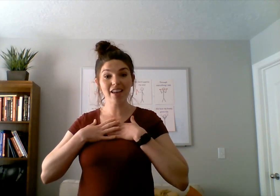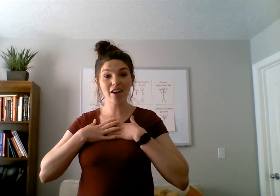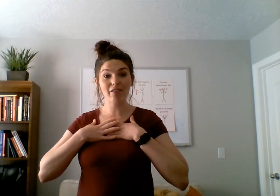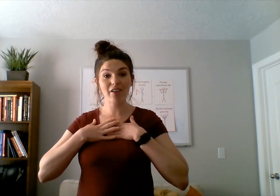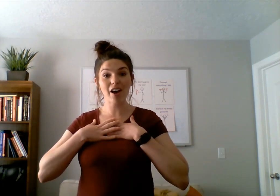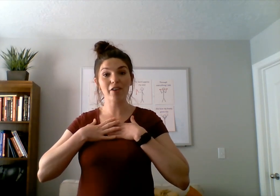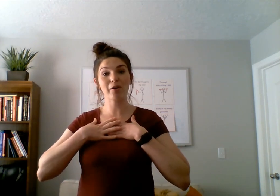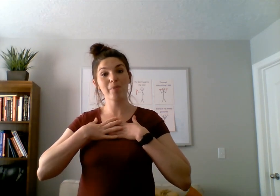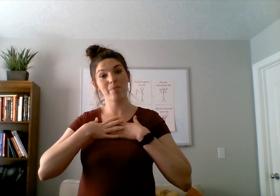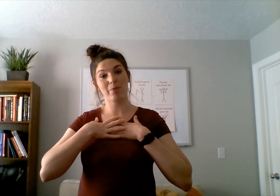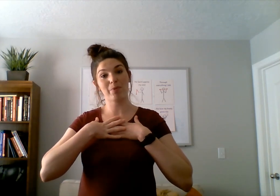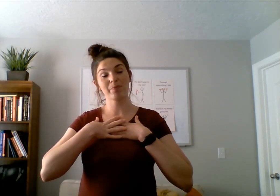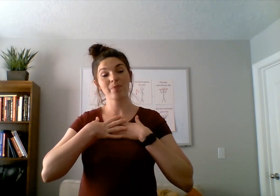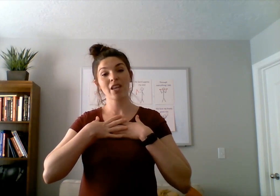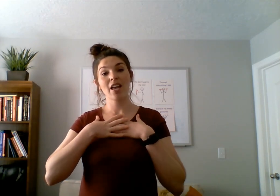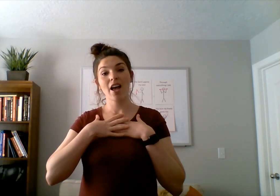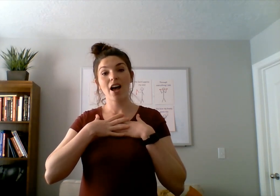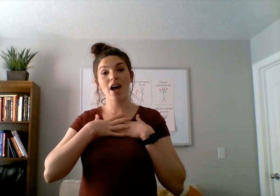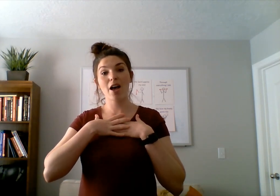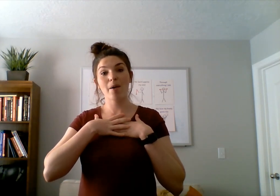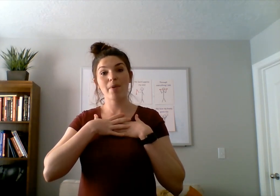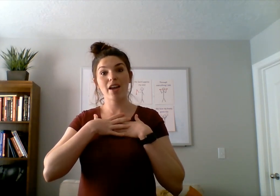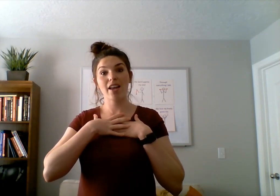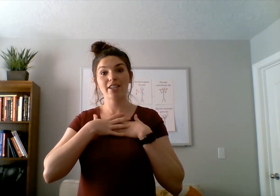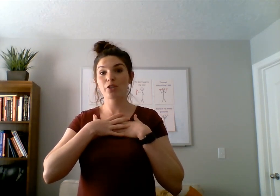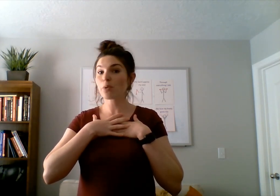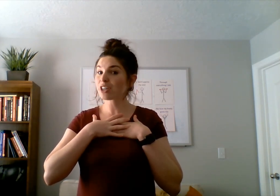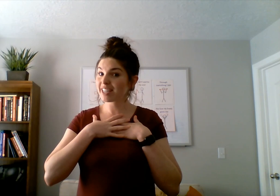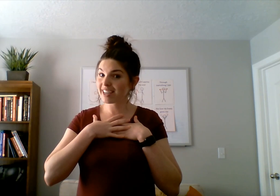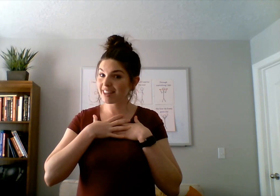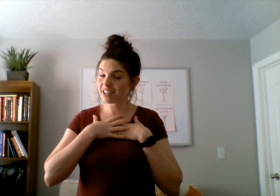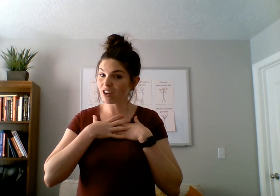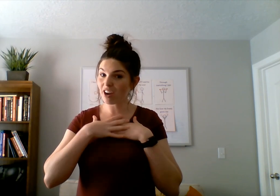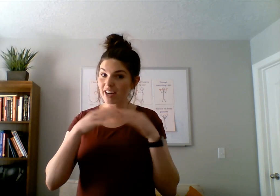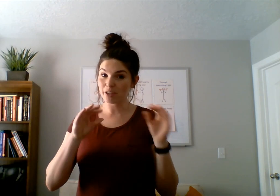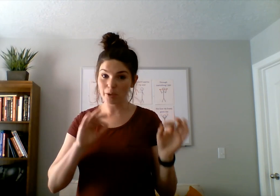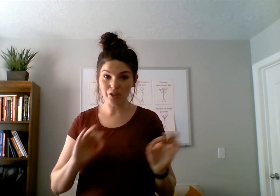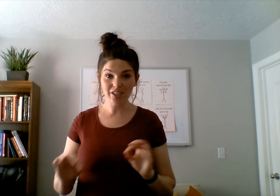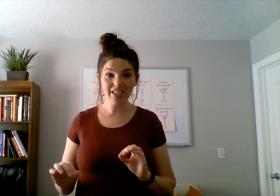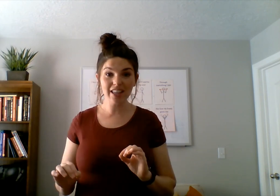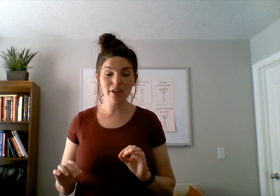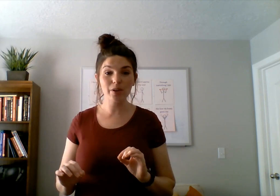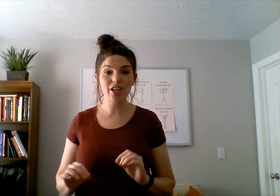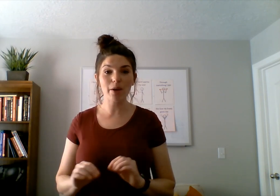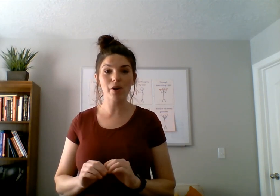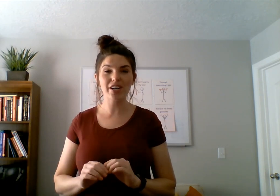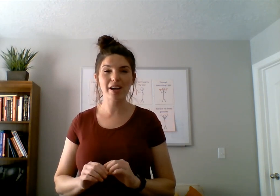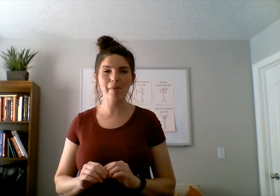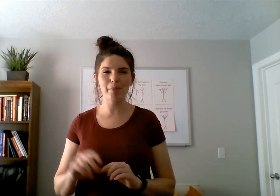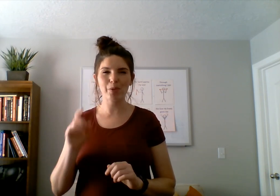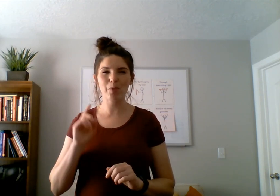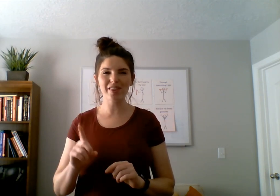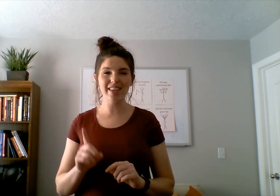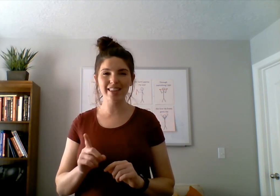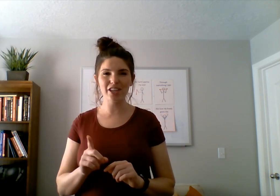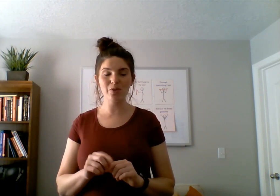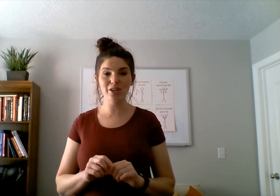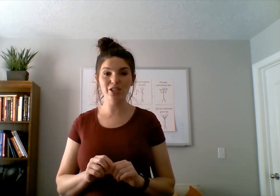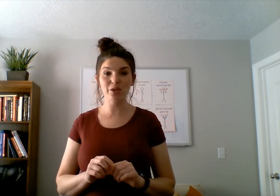love other people. As you are singing this song and as we learn the sign language, I want you to come up with one thing that you can do